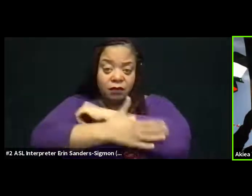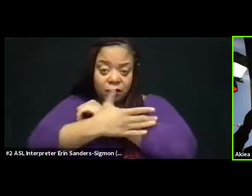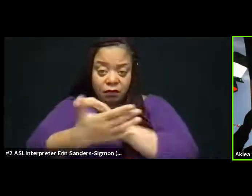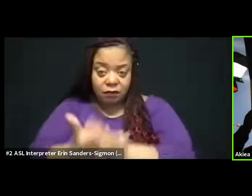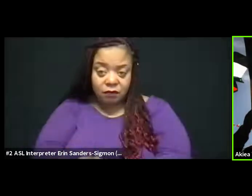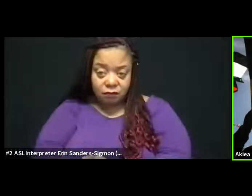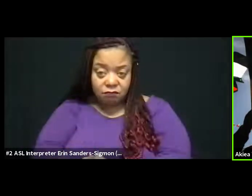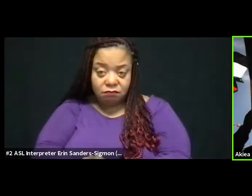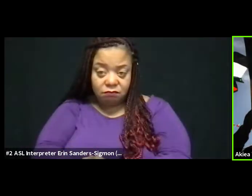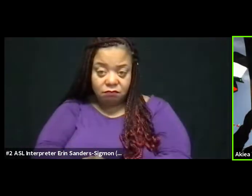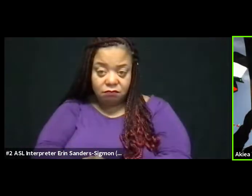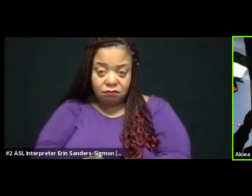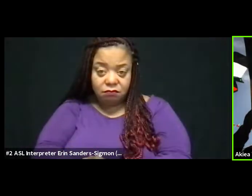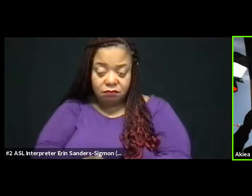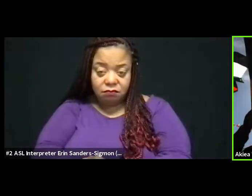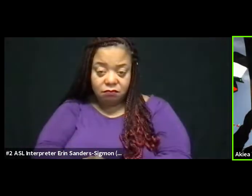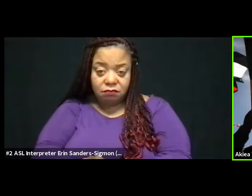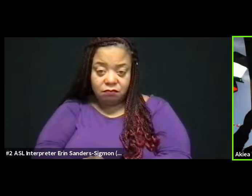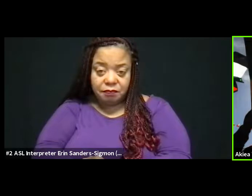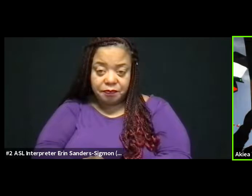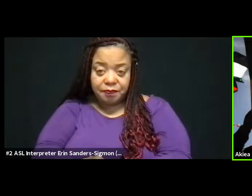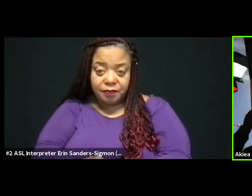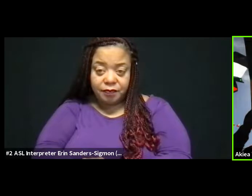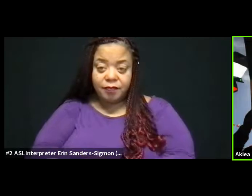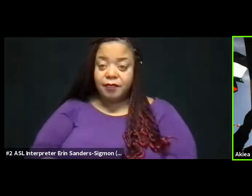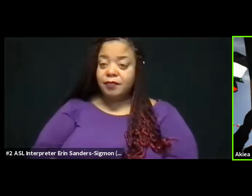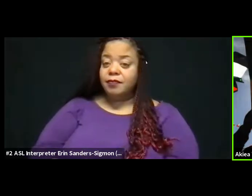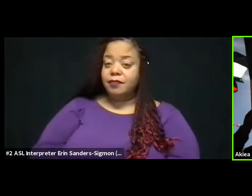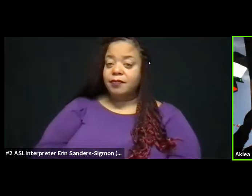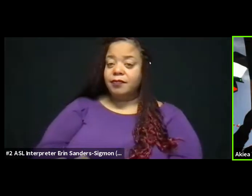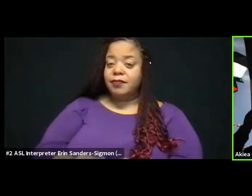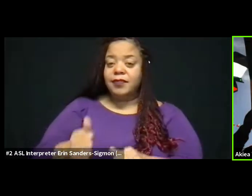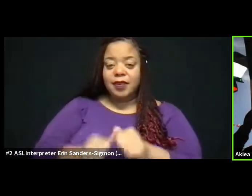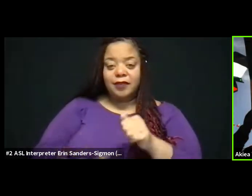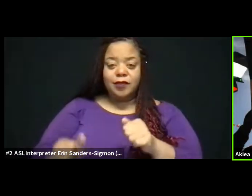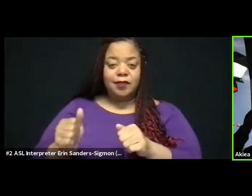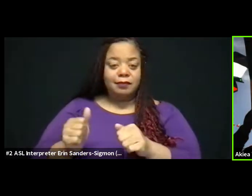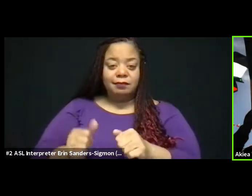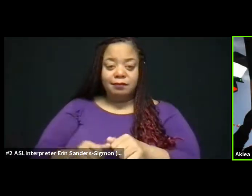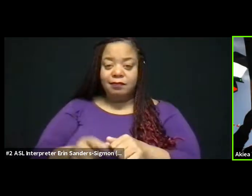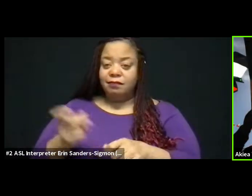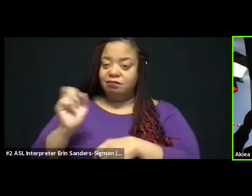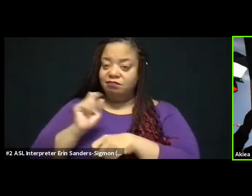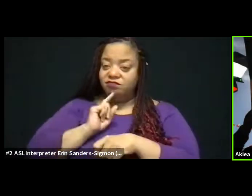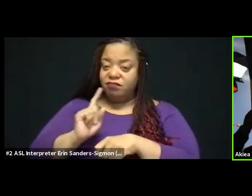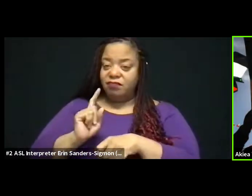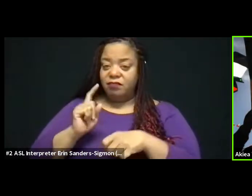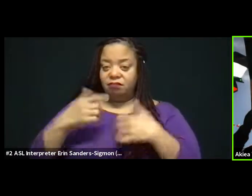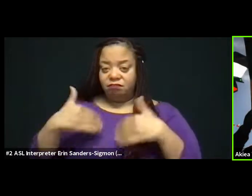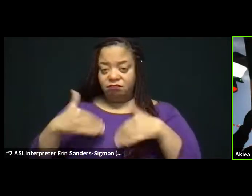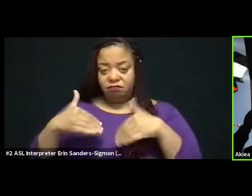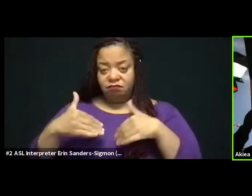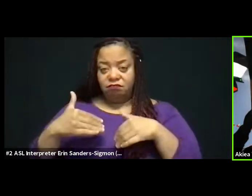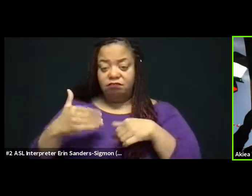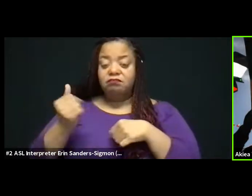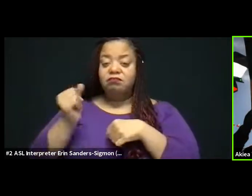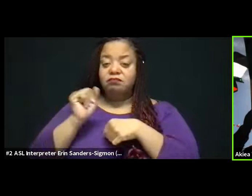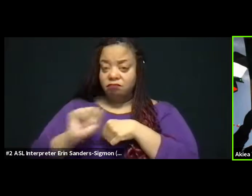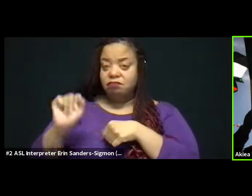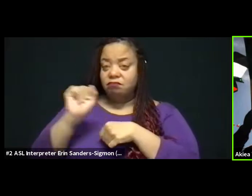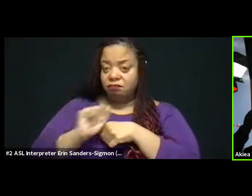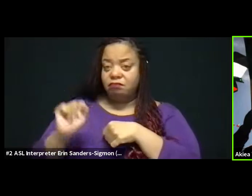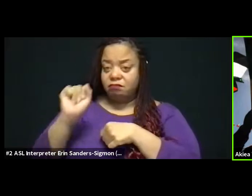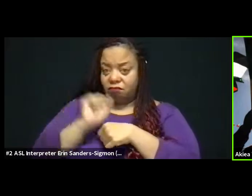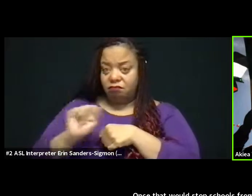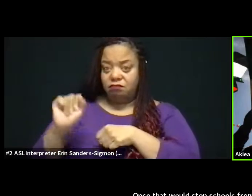had to work hard. And I think that internalizing that and really intuitively knowing that this